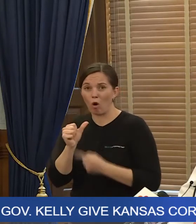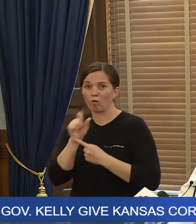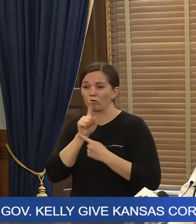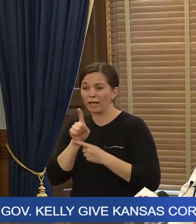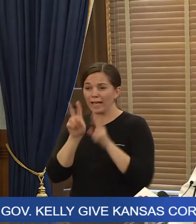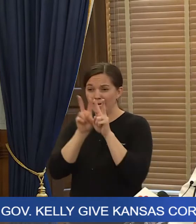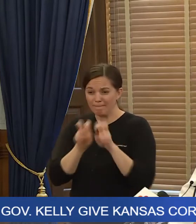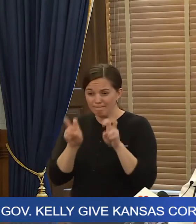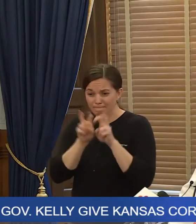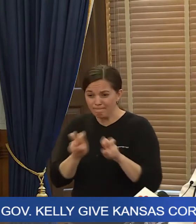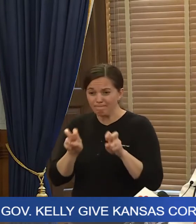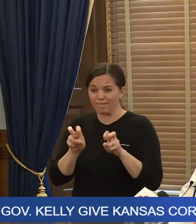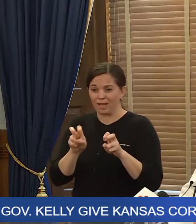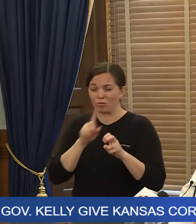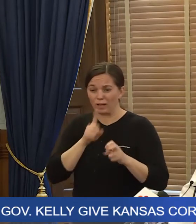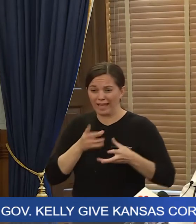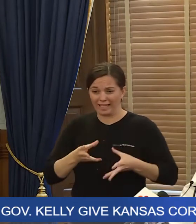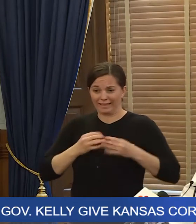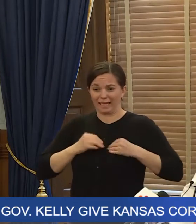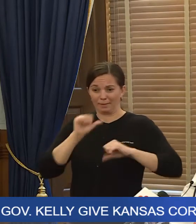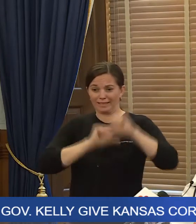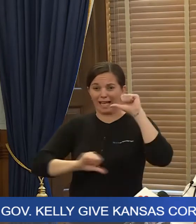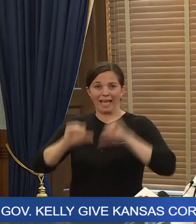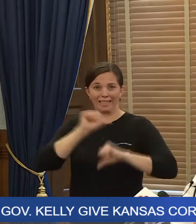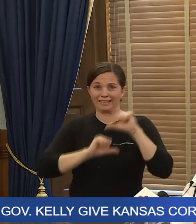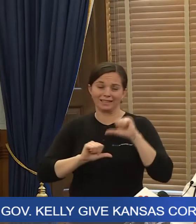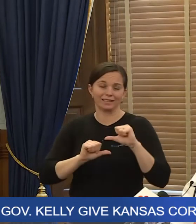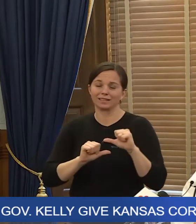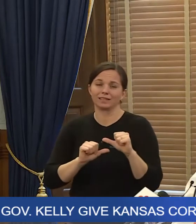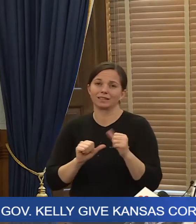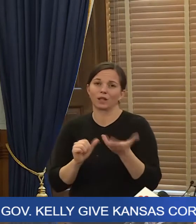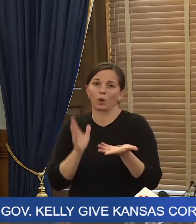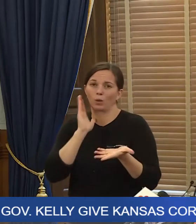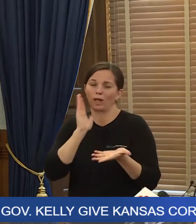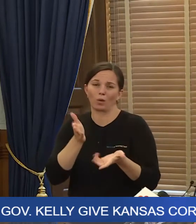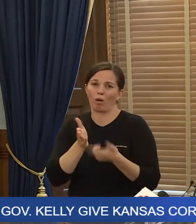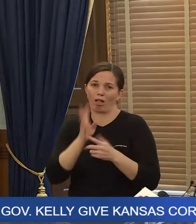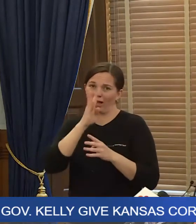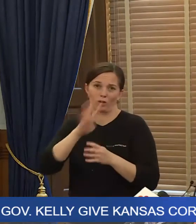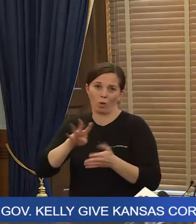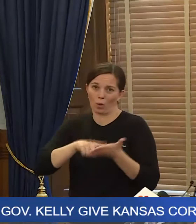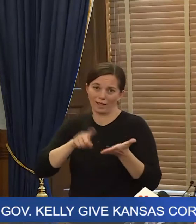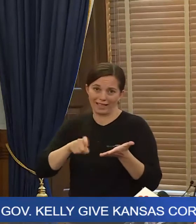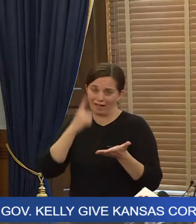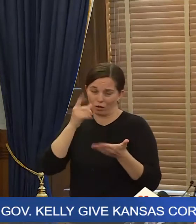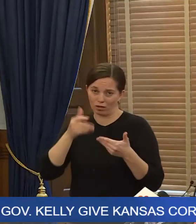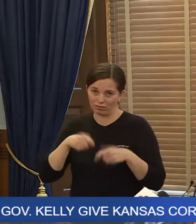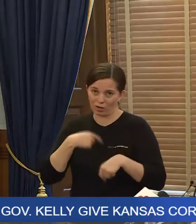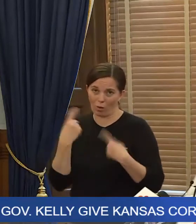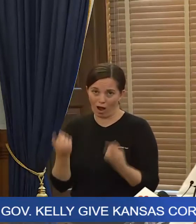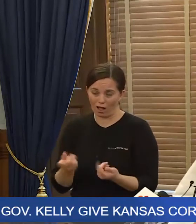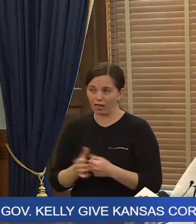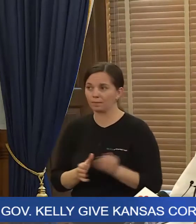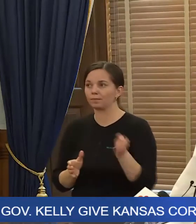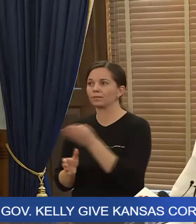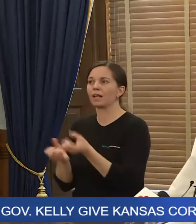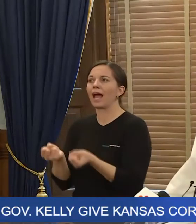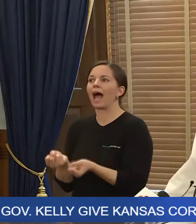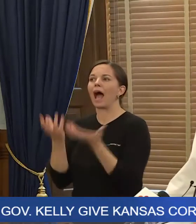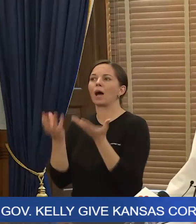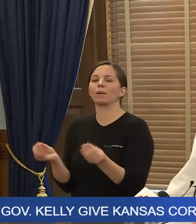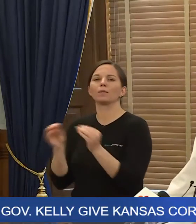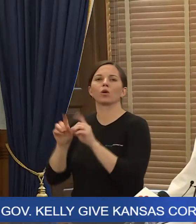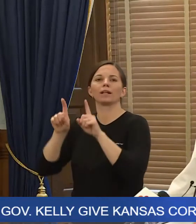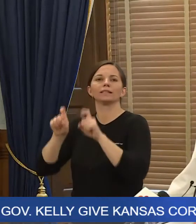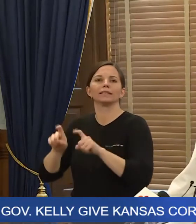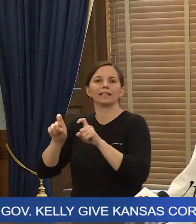will be sidelined for a very long period of time, and probably needlessly. Secretary Norman, at what point, how many more tests do we need to have in the state